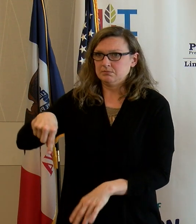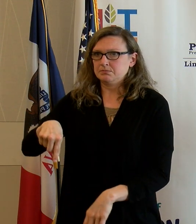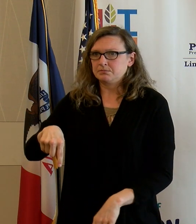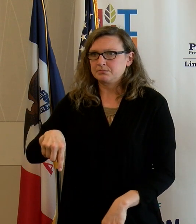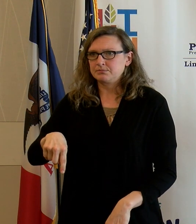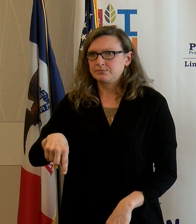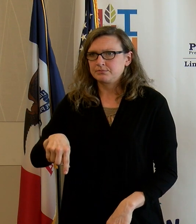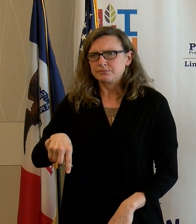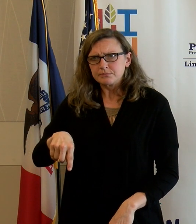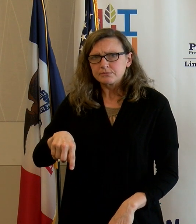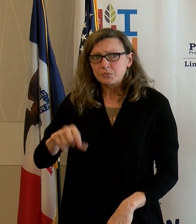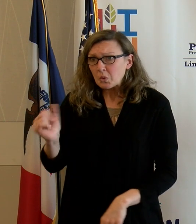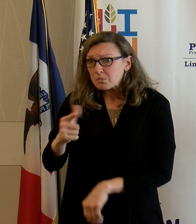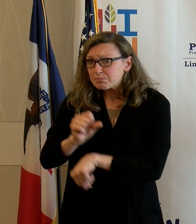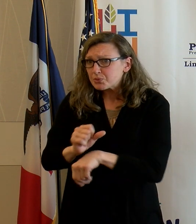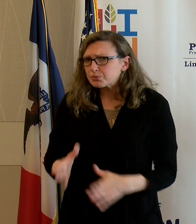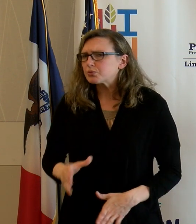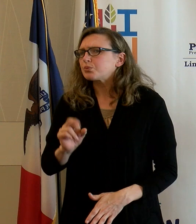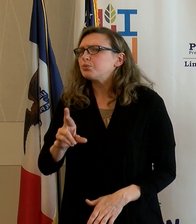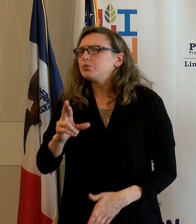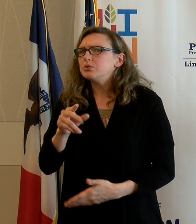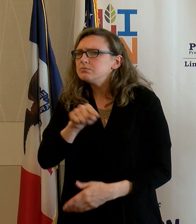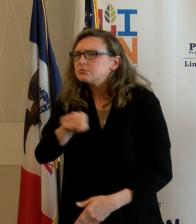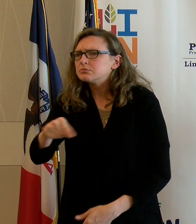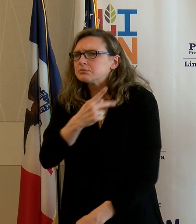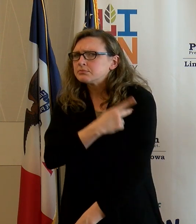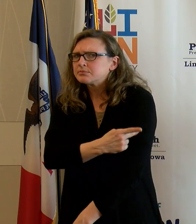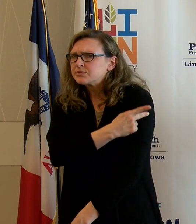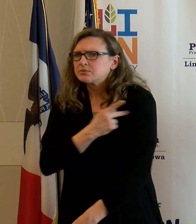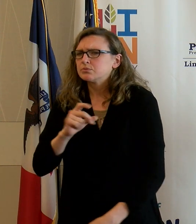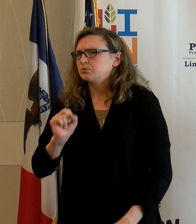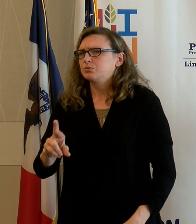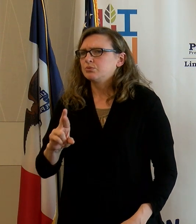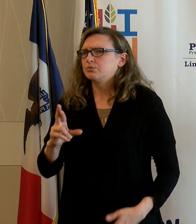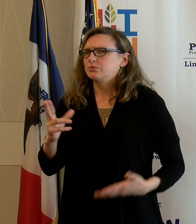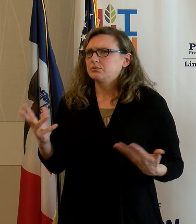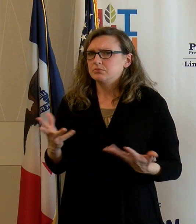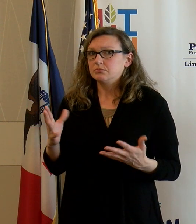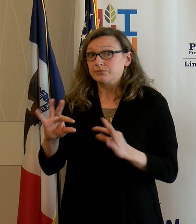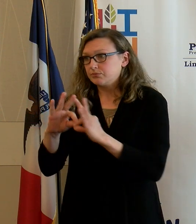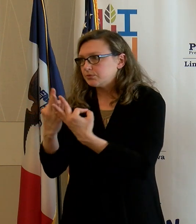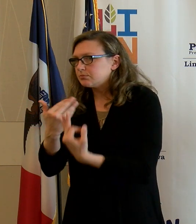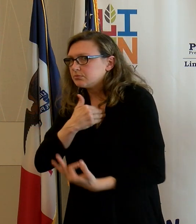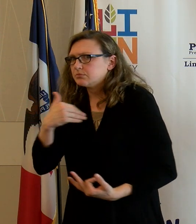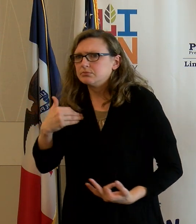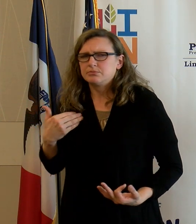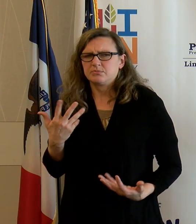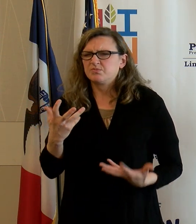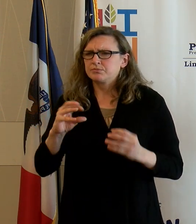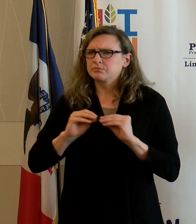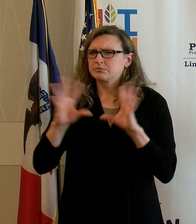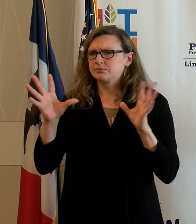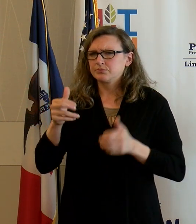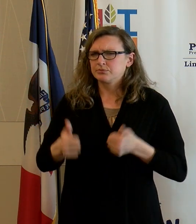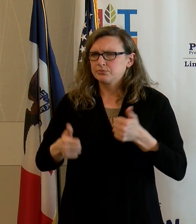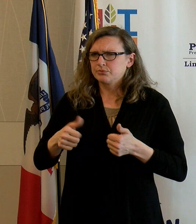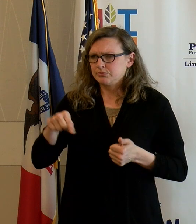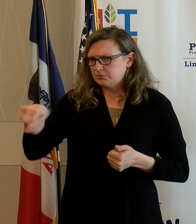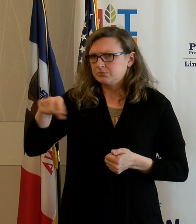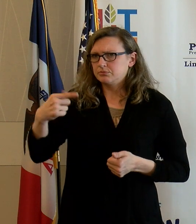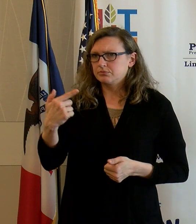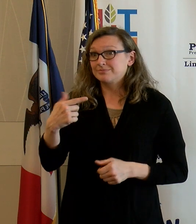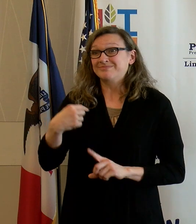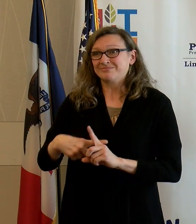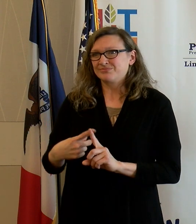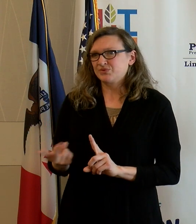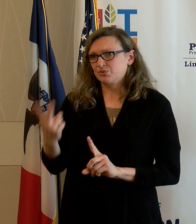this extend to the individual's family members? And are the deaths related to this outbreak? And given the outbreak, what are the next steps for